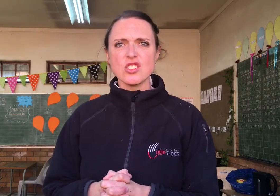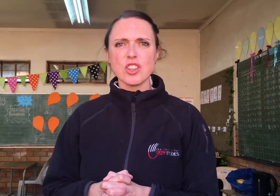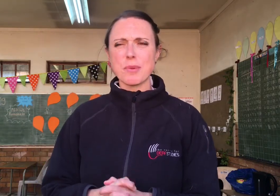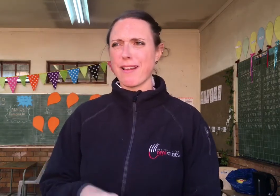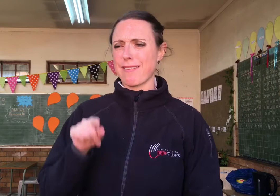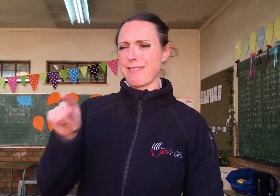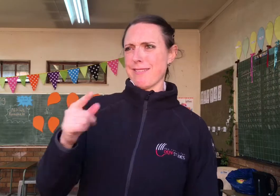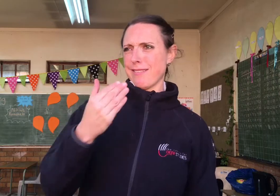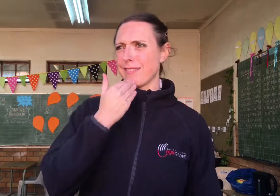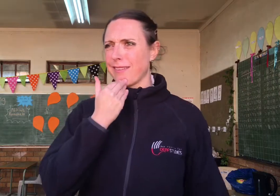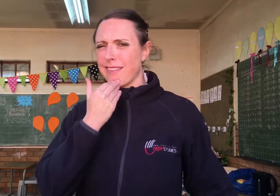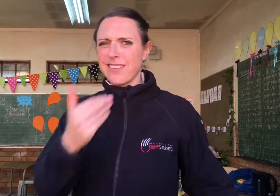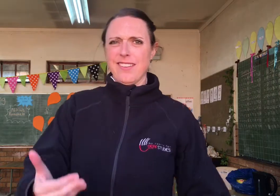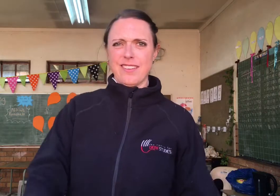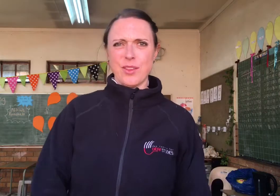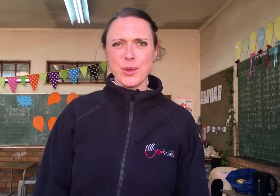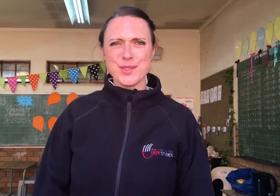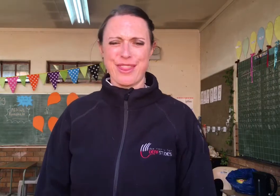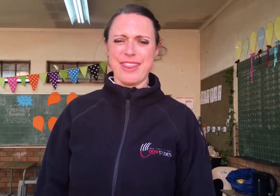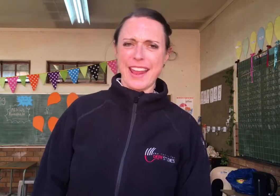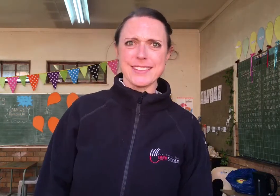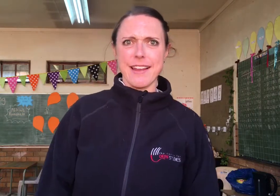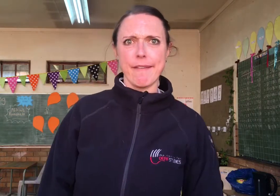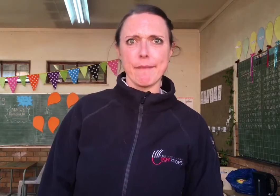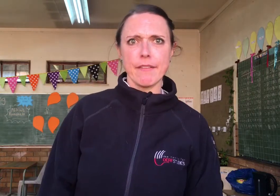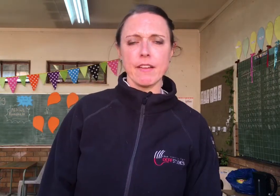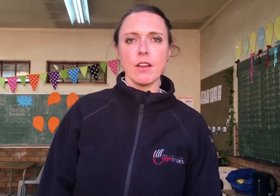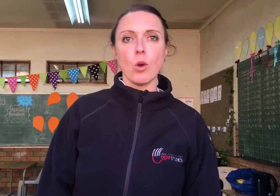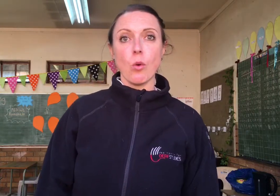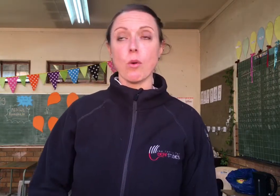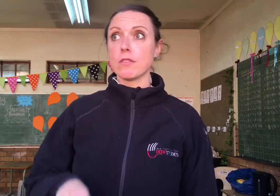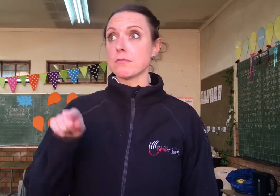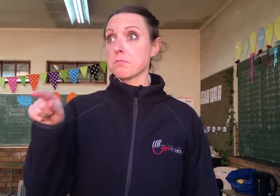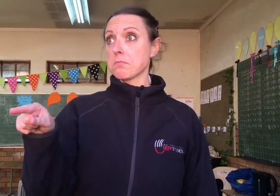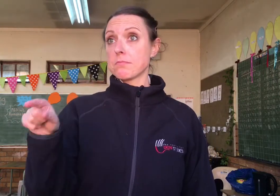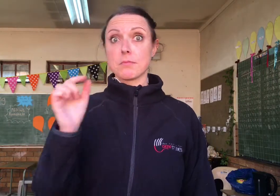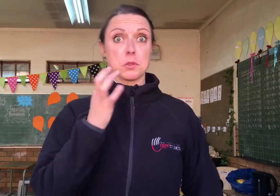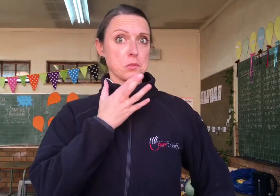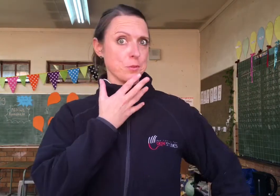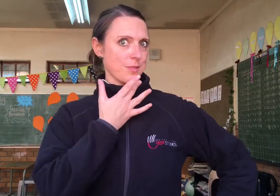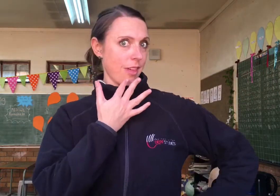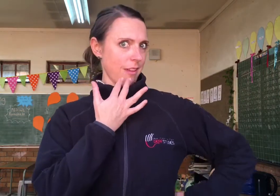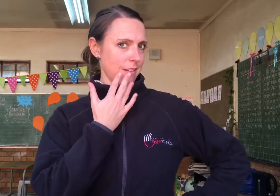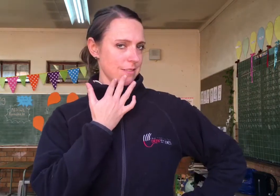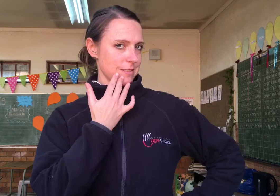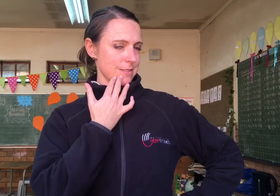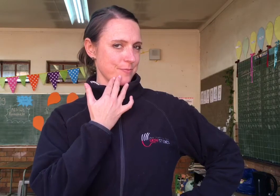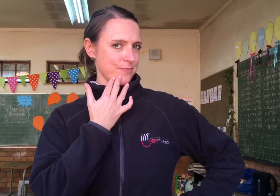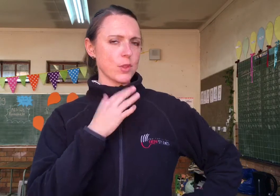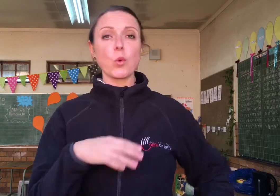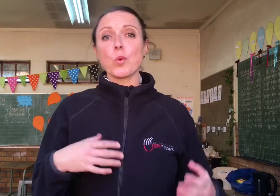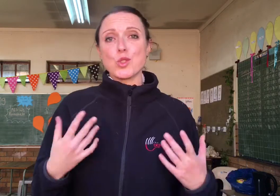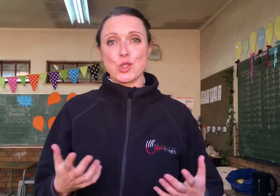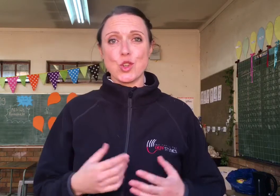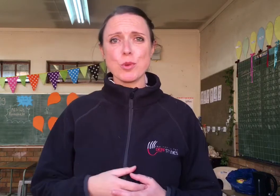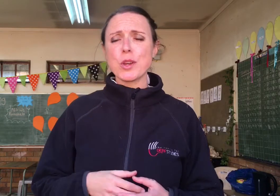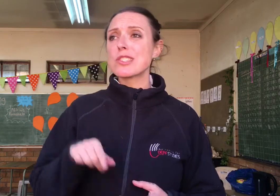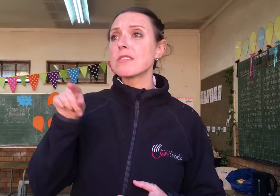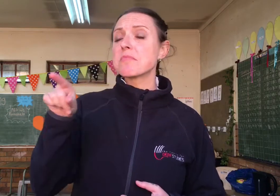like, who's that now? Or, who's that? Or just a normal question,